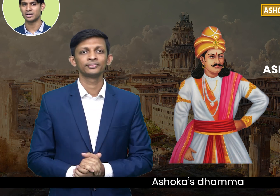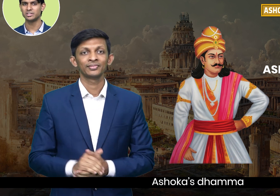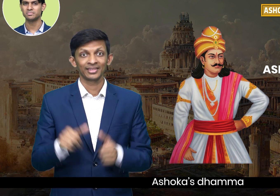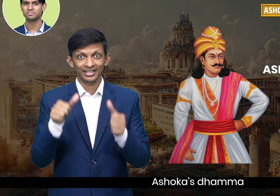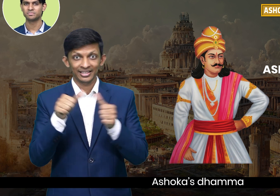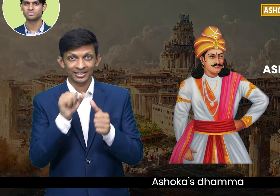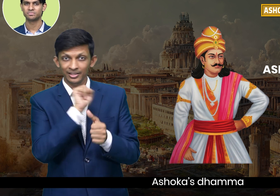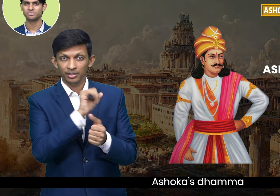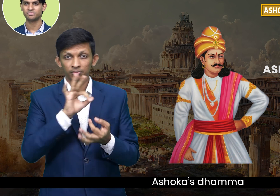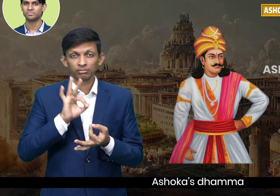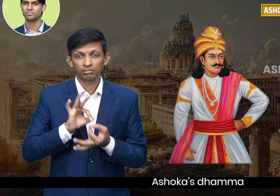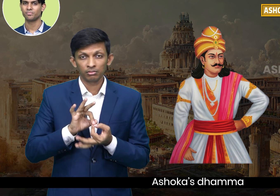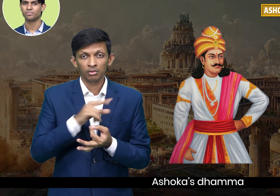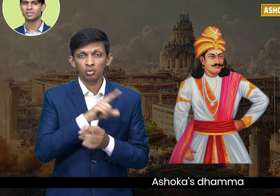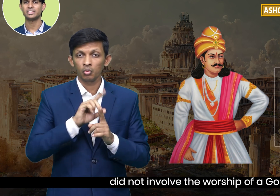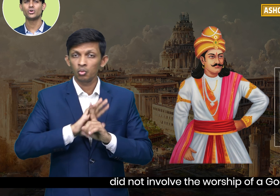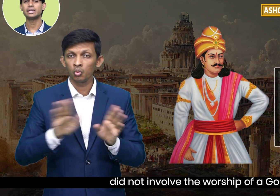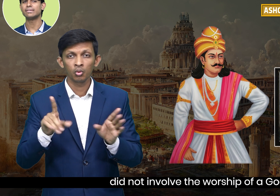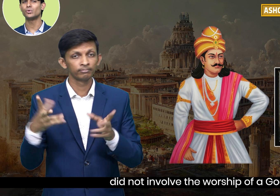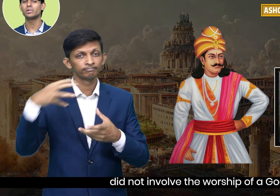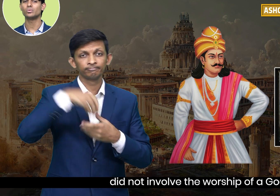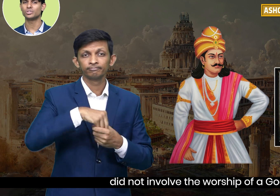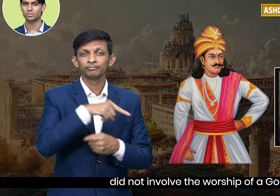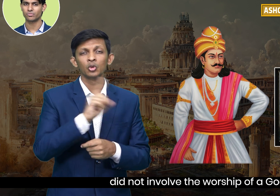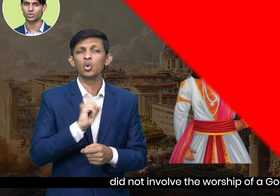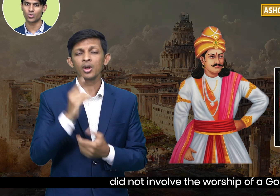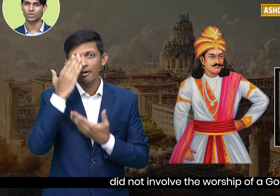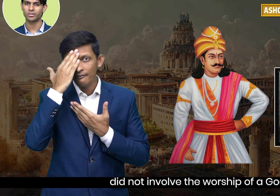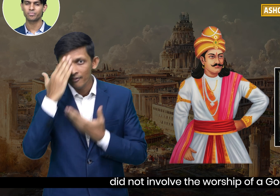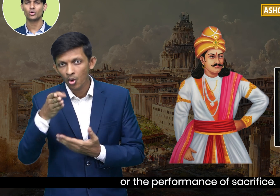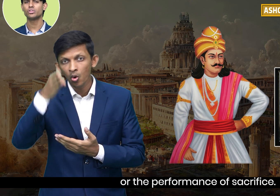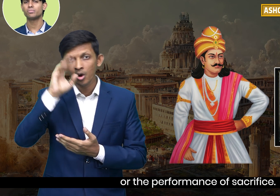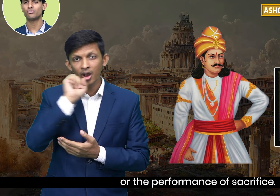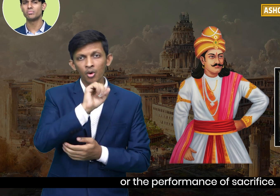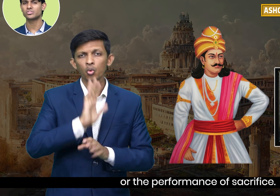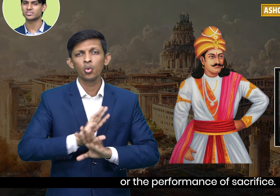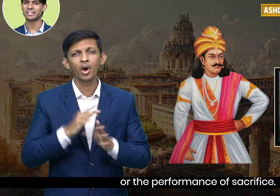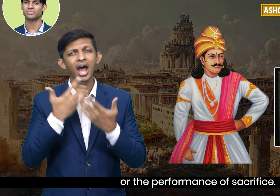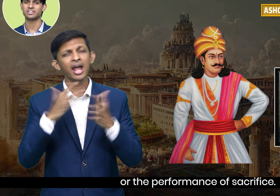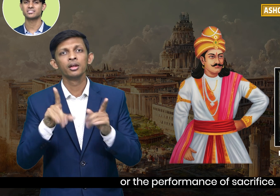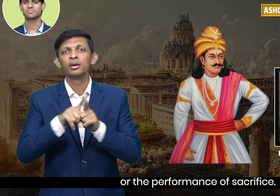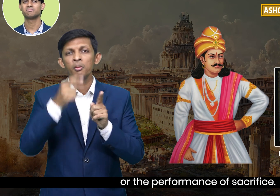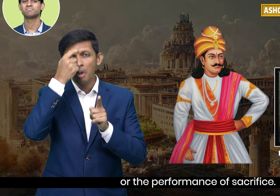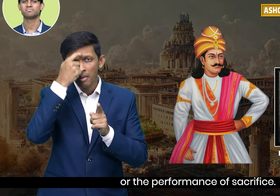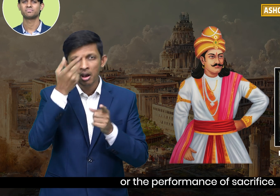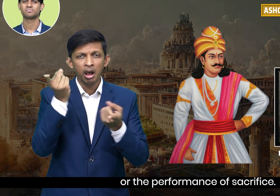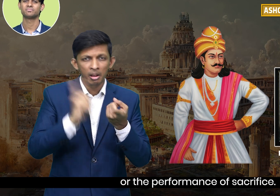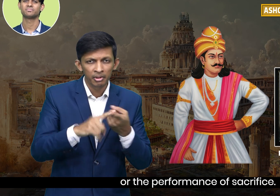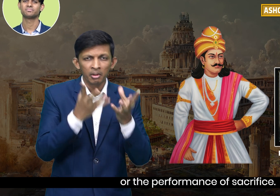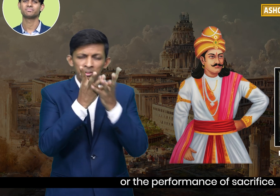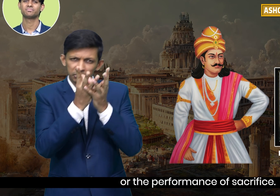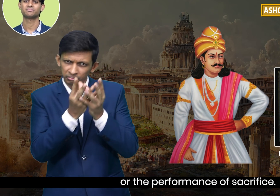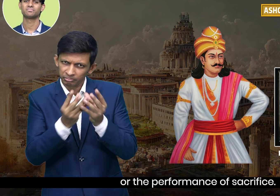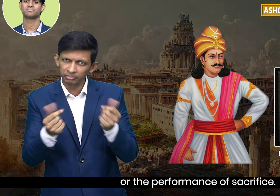Ashoka's Dhamma did not involve the worship of a god or the performance of sacrifice.